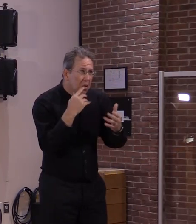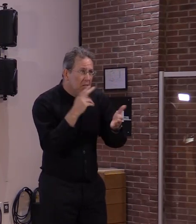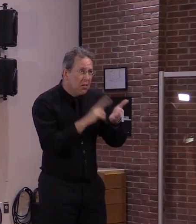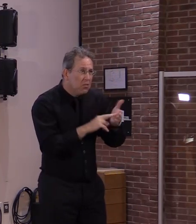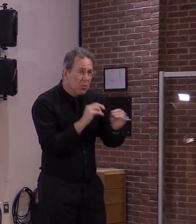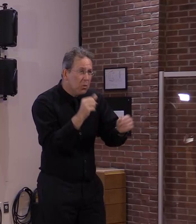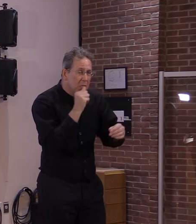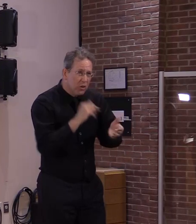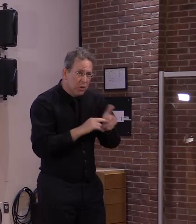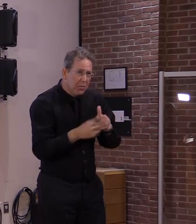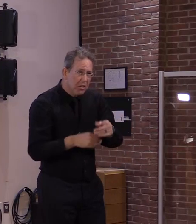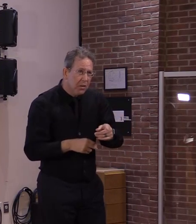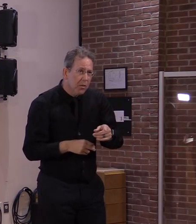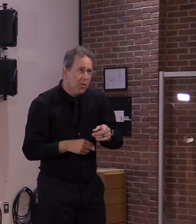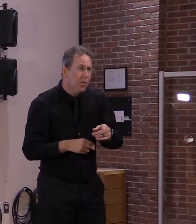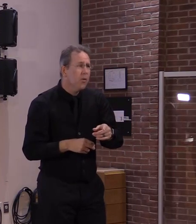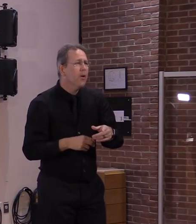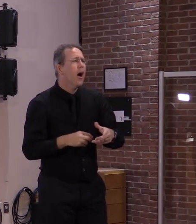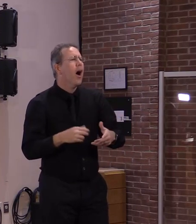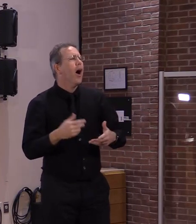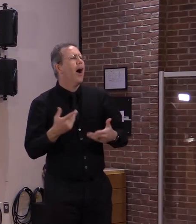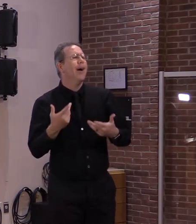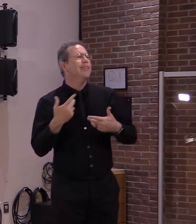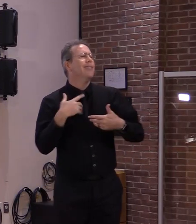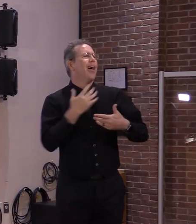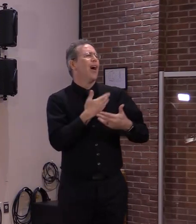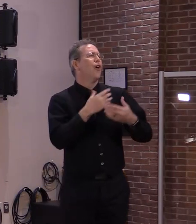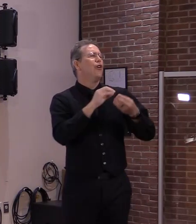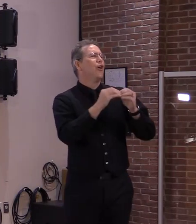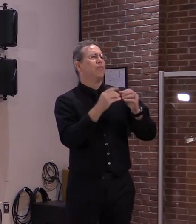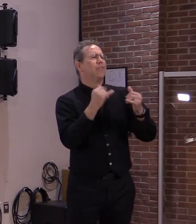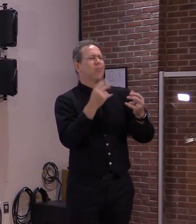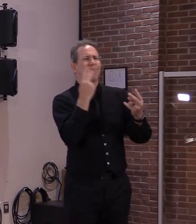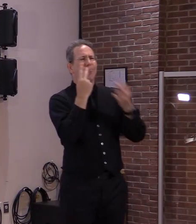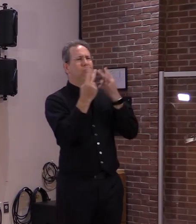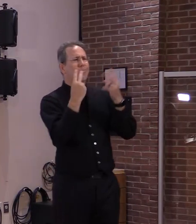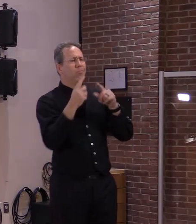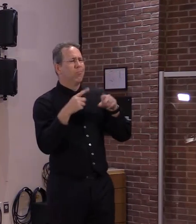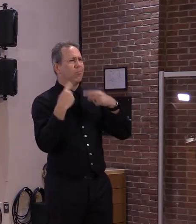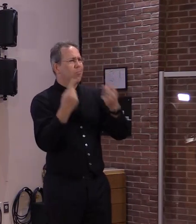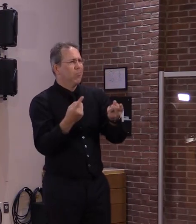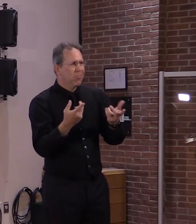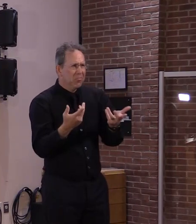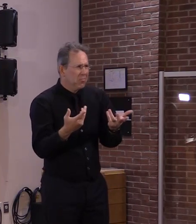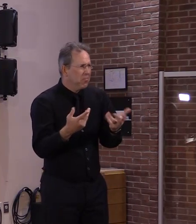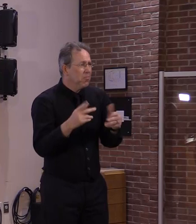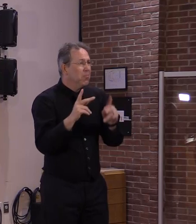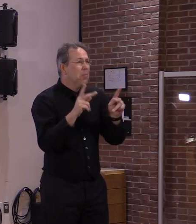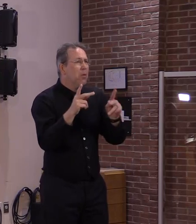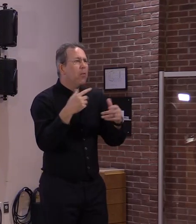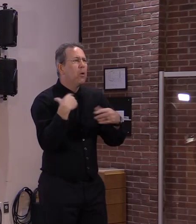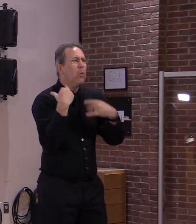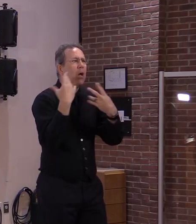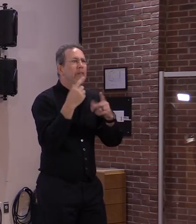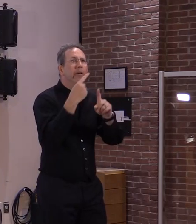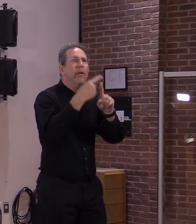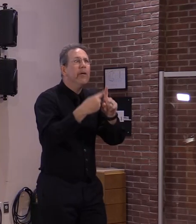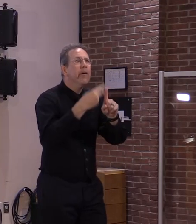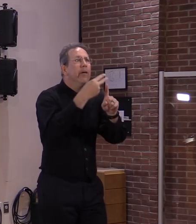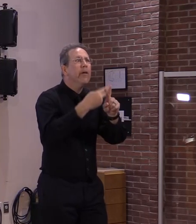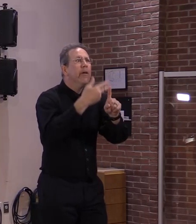Massachusetts. So, and that's been consistent, you know, and people have been waiting months and months and months at this point. So I think people will understand that it's just a little bit